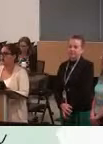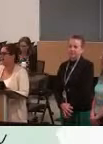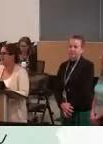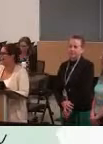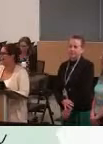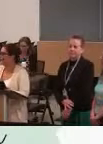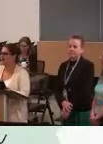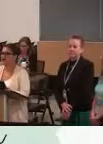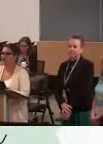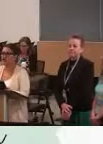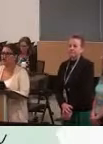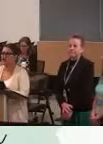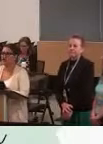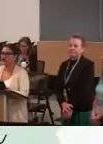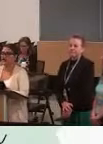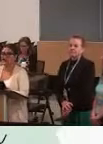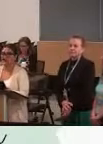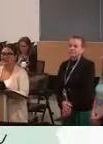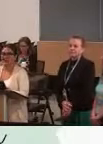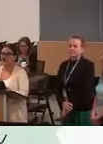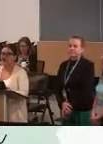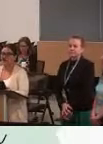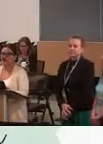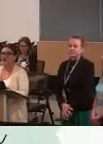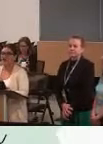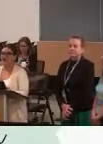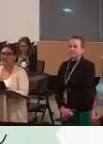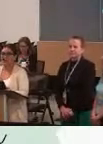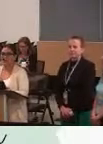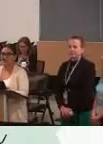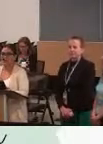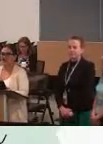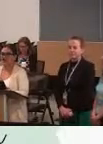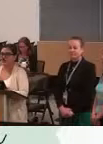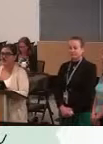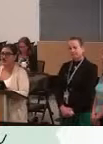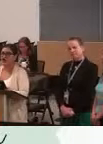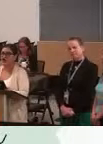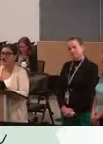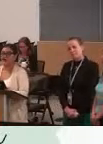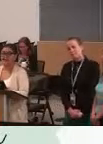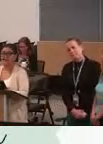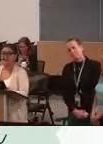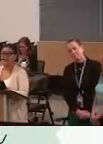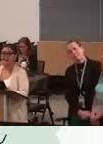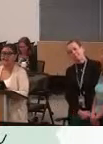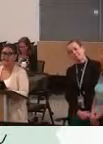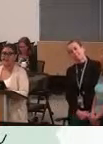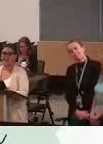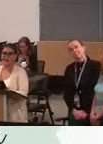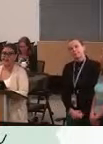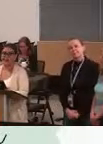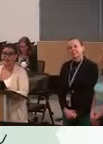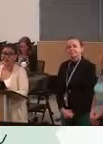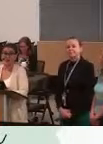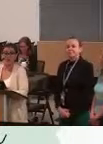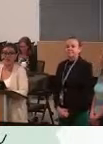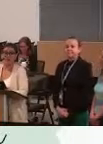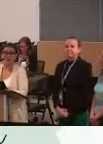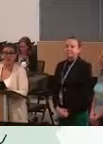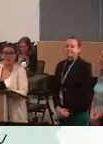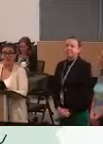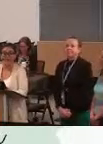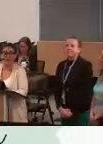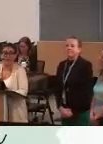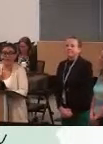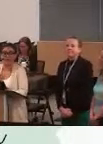say too. I think we want to know what they are thinking, what they're expecting, what their comfort level with mental health and talking about